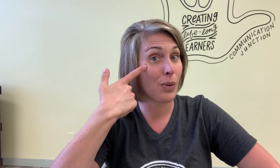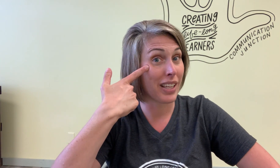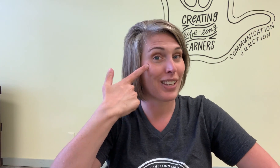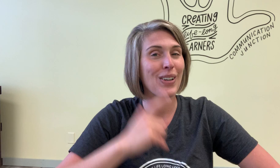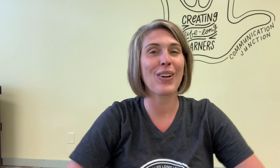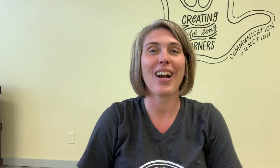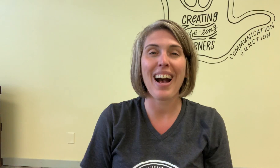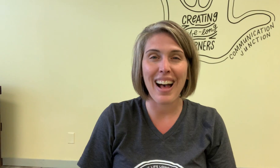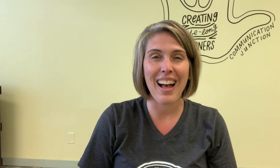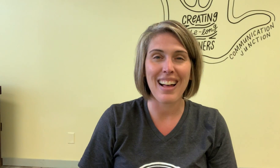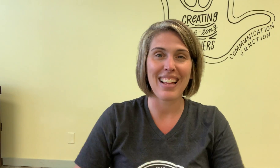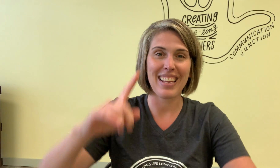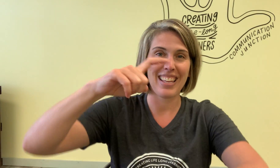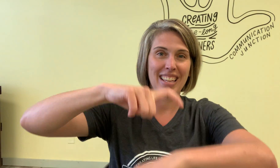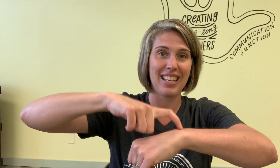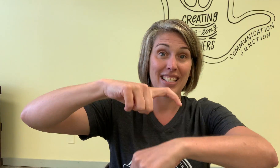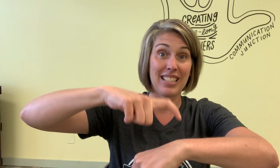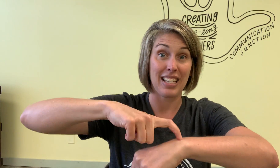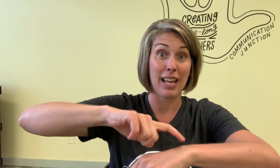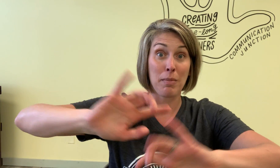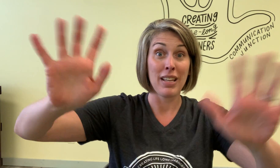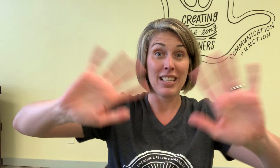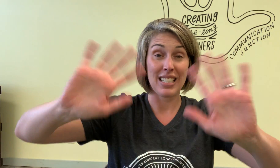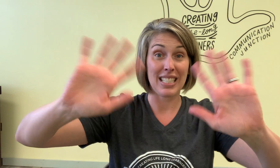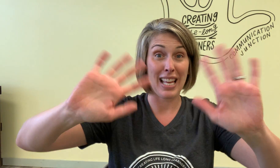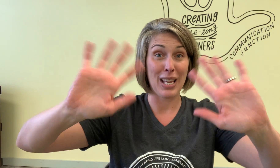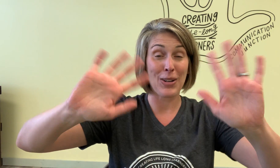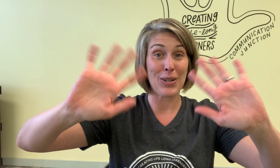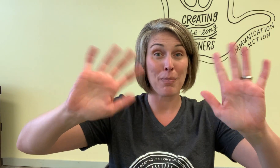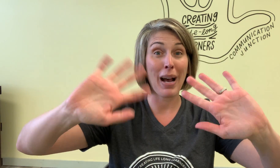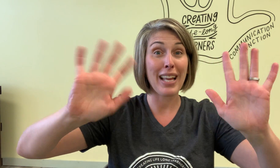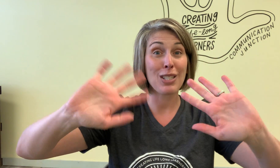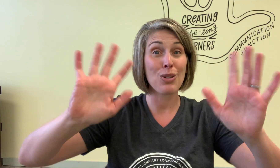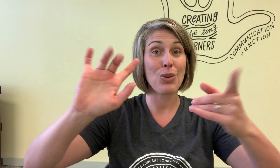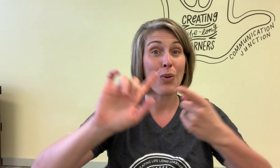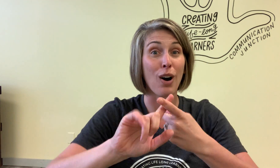wink your eye. It is time to say goodbye to